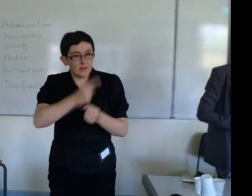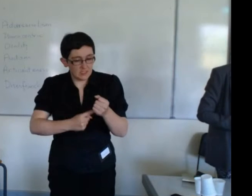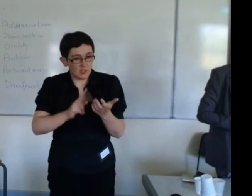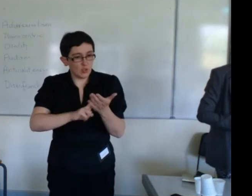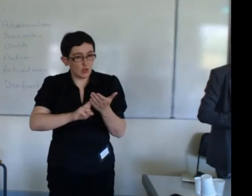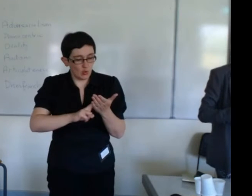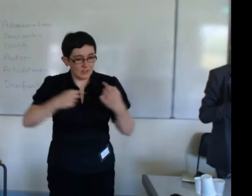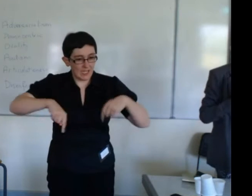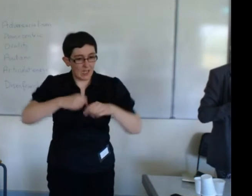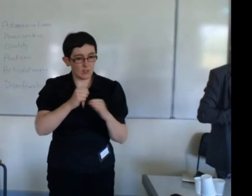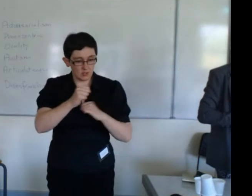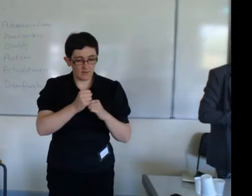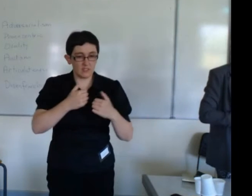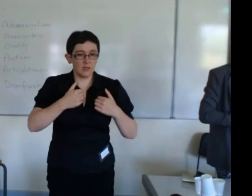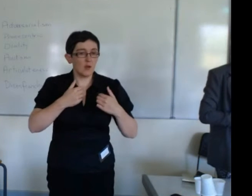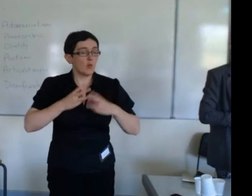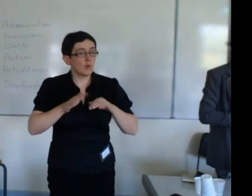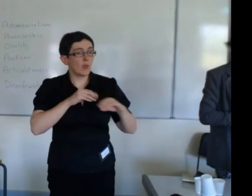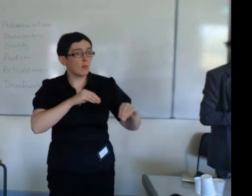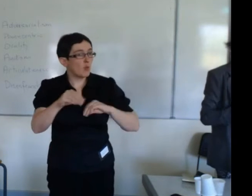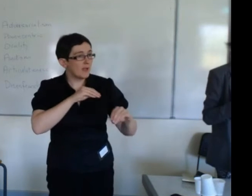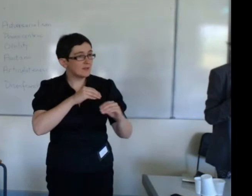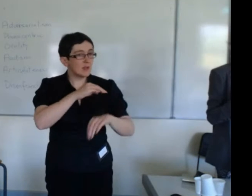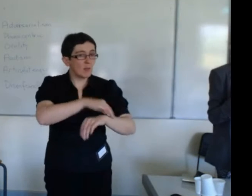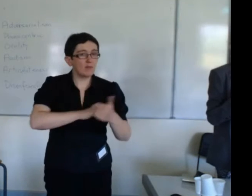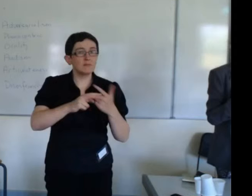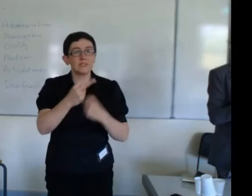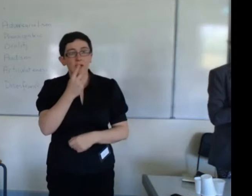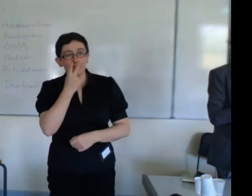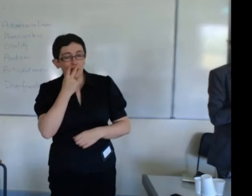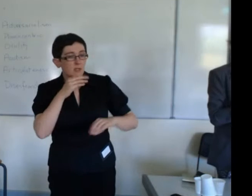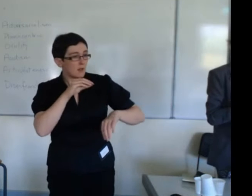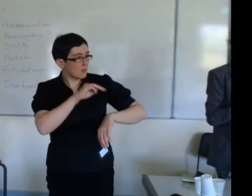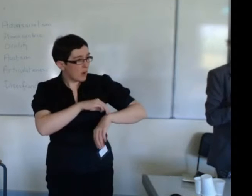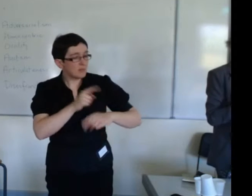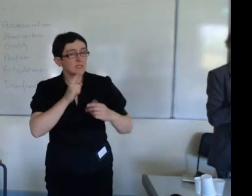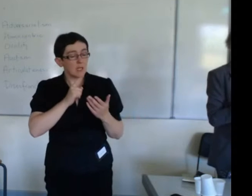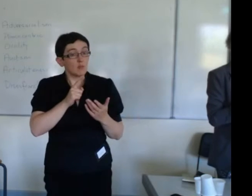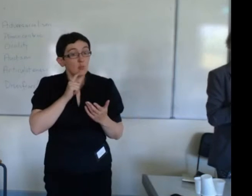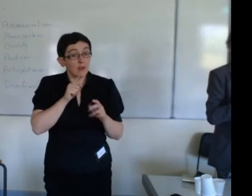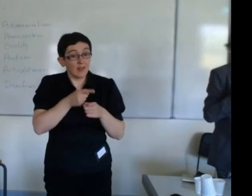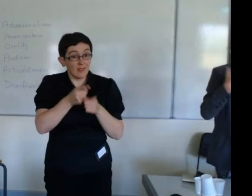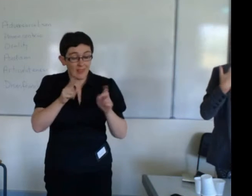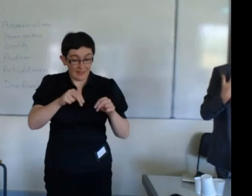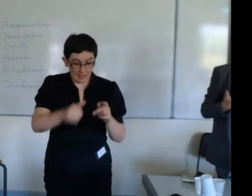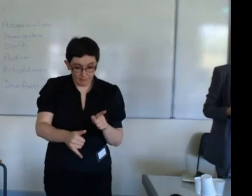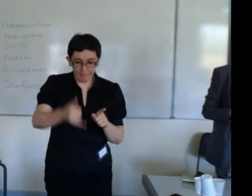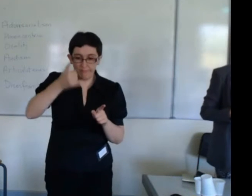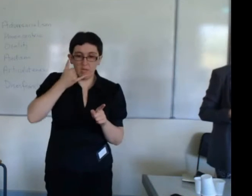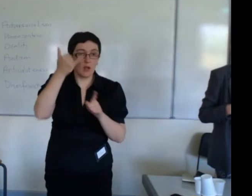mobility problems, women who have sight problems, but they're in a position where they can pick up the phone and they can ring us.